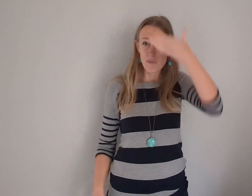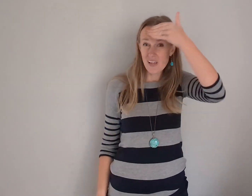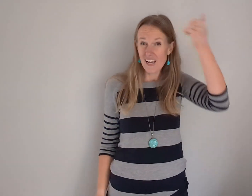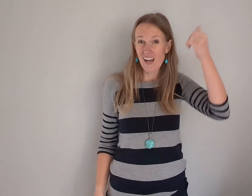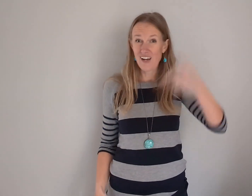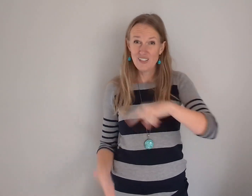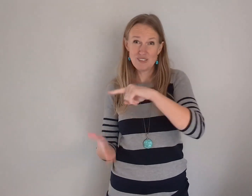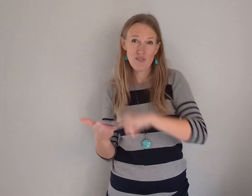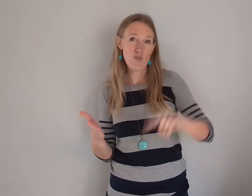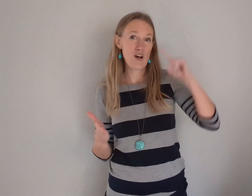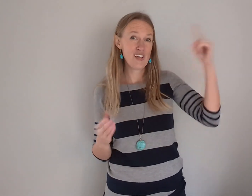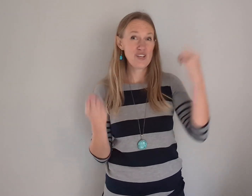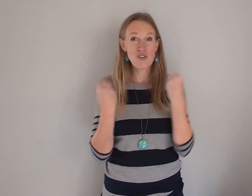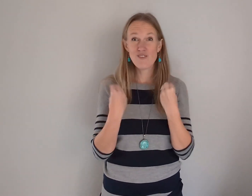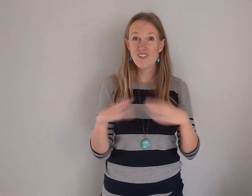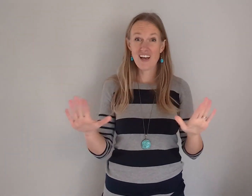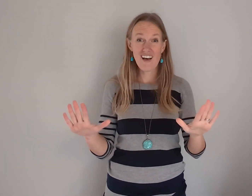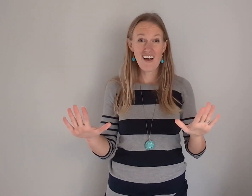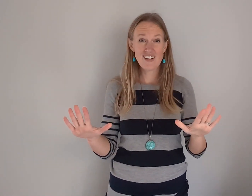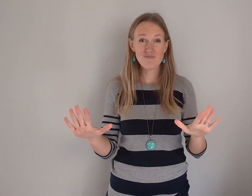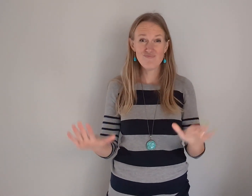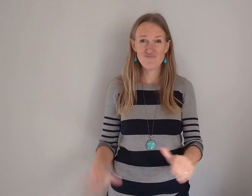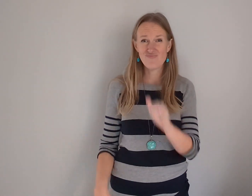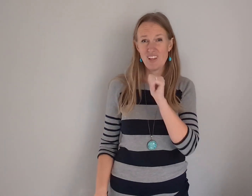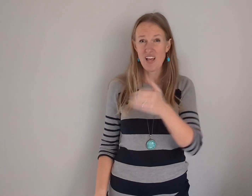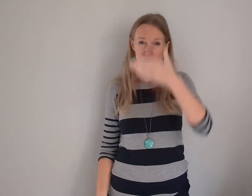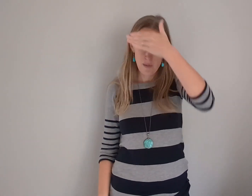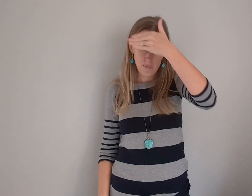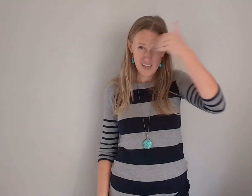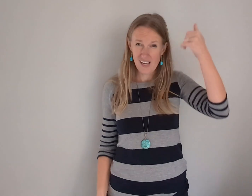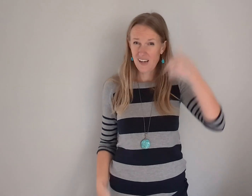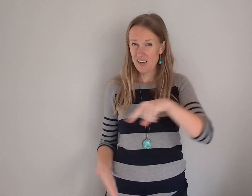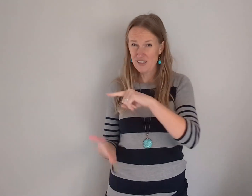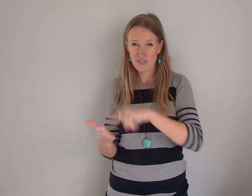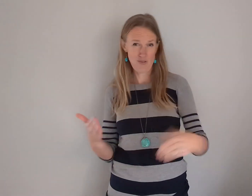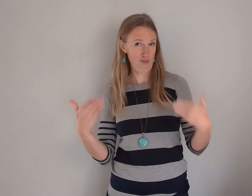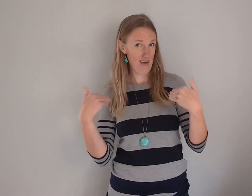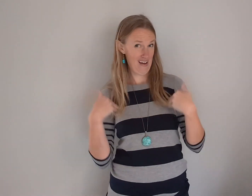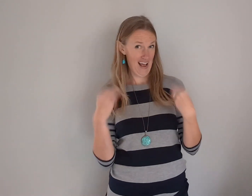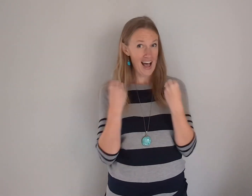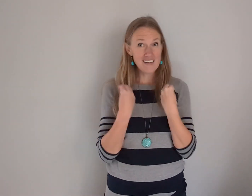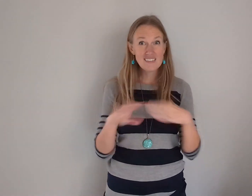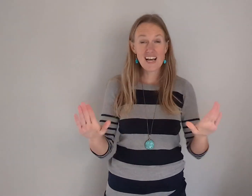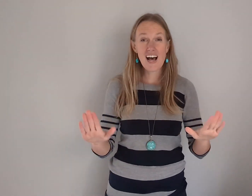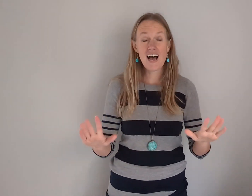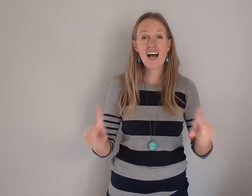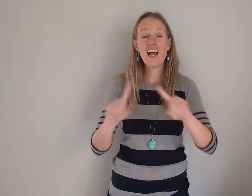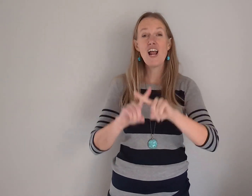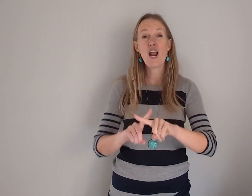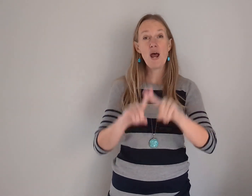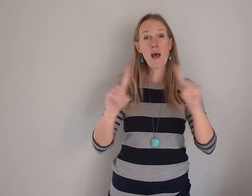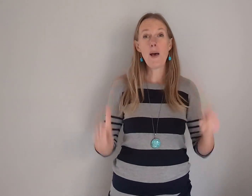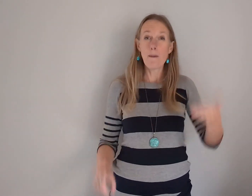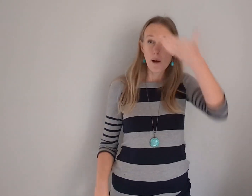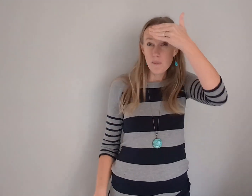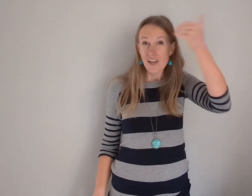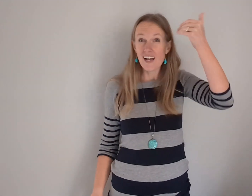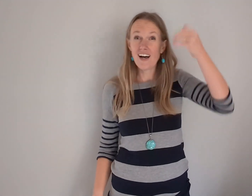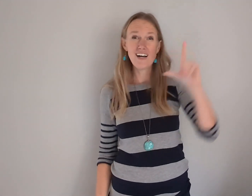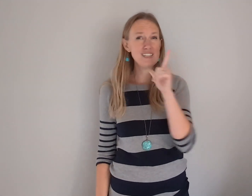But because of what you've done, not because of what I've done, but